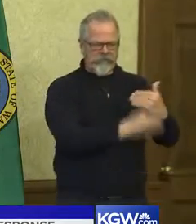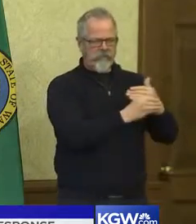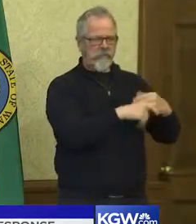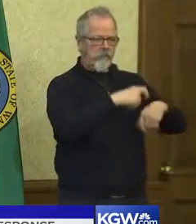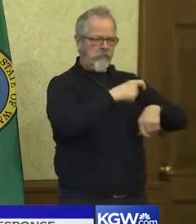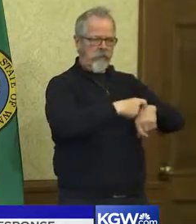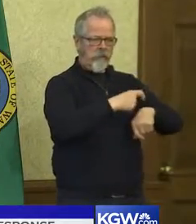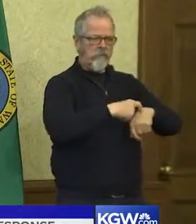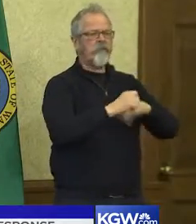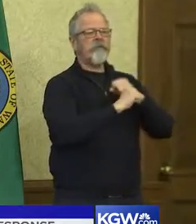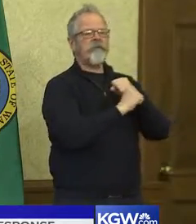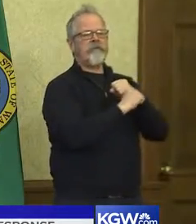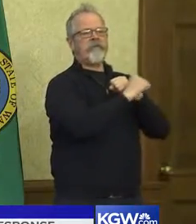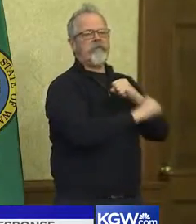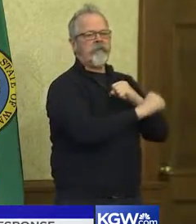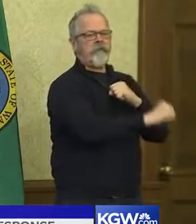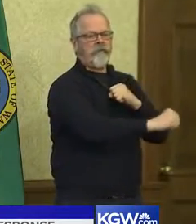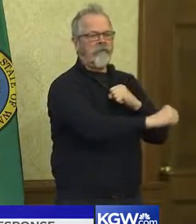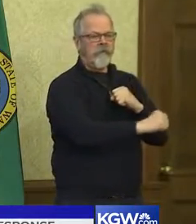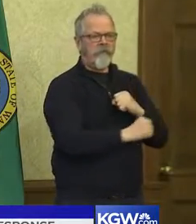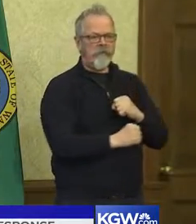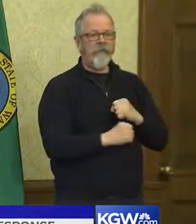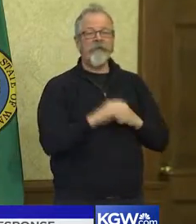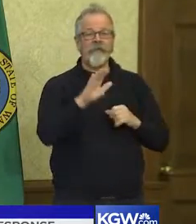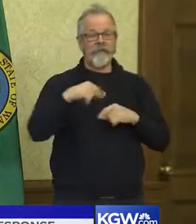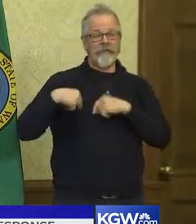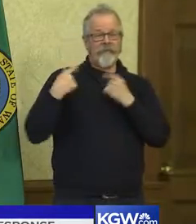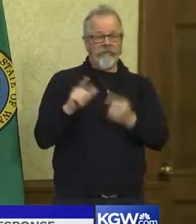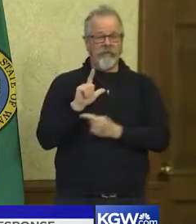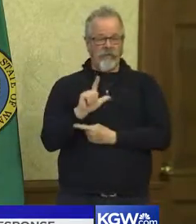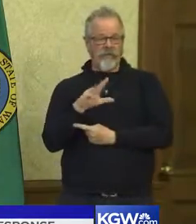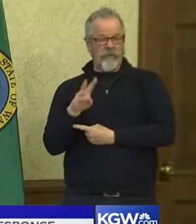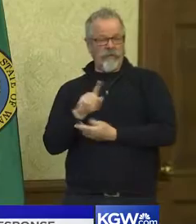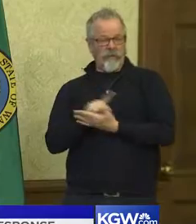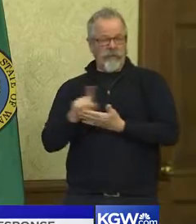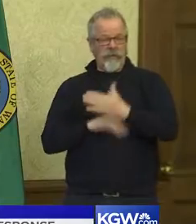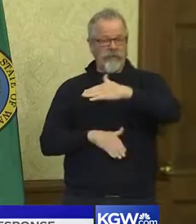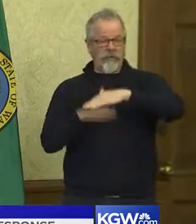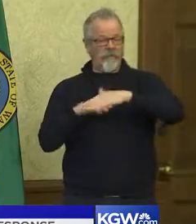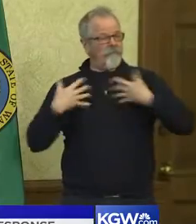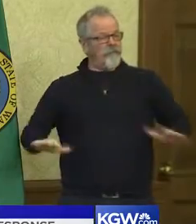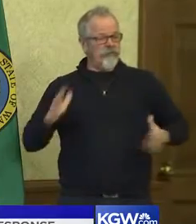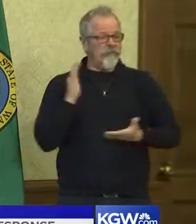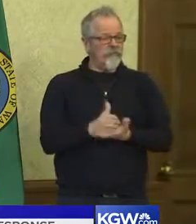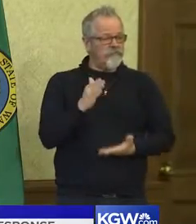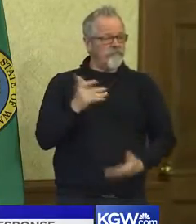from 26 to 39 weeks if people need it. We will be paying